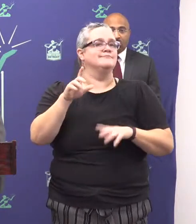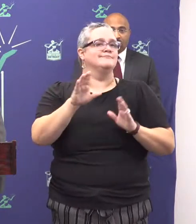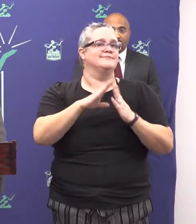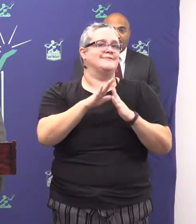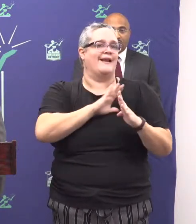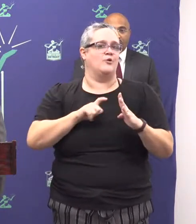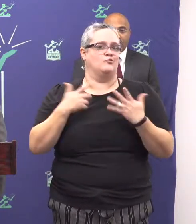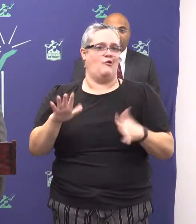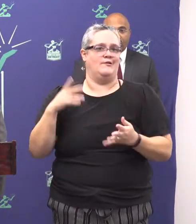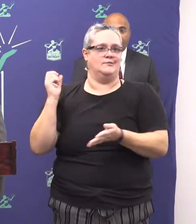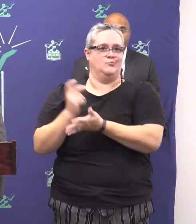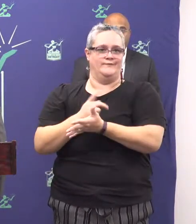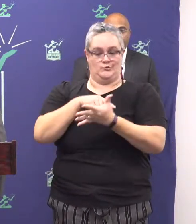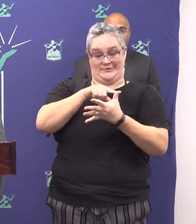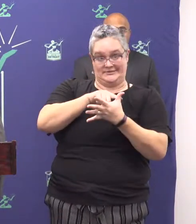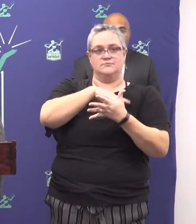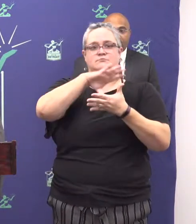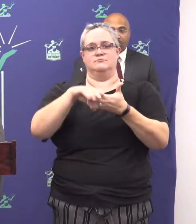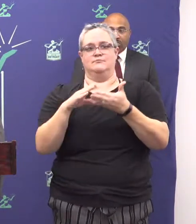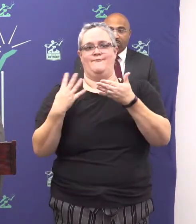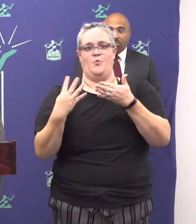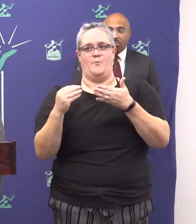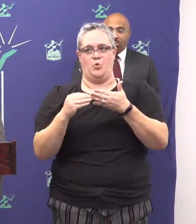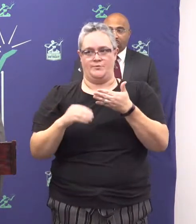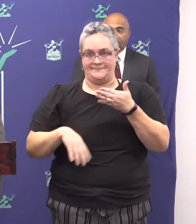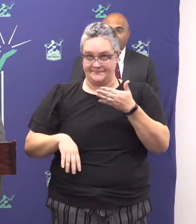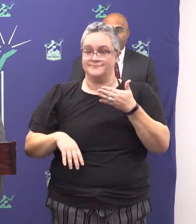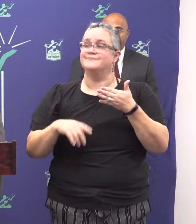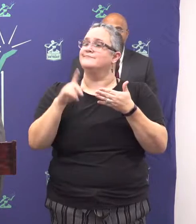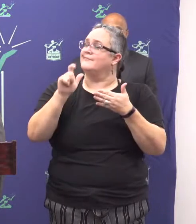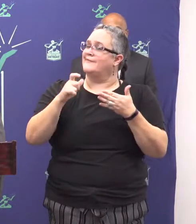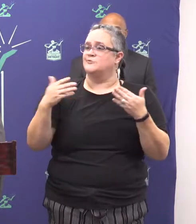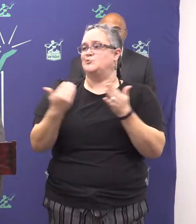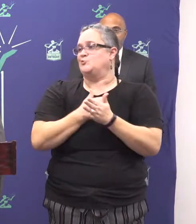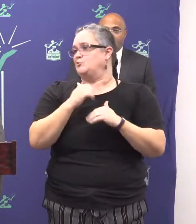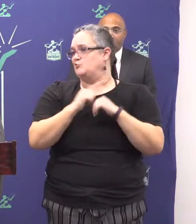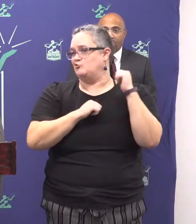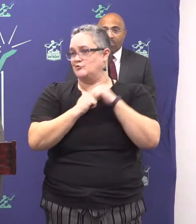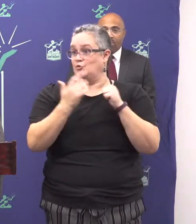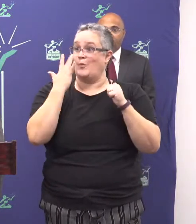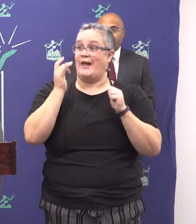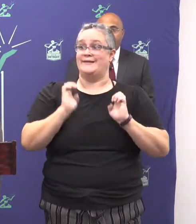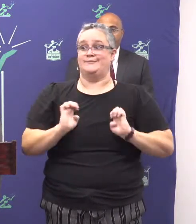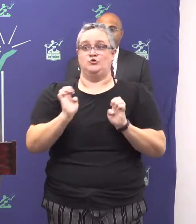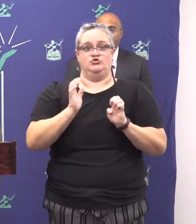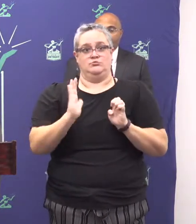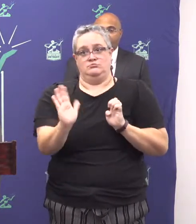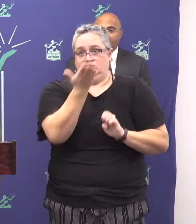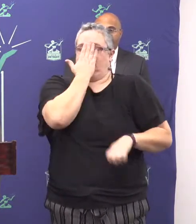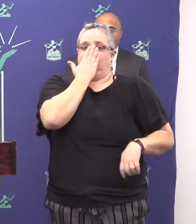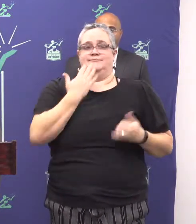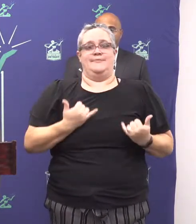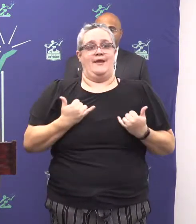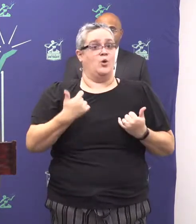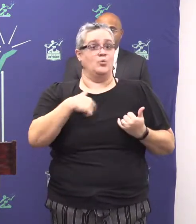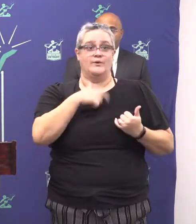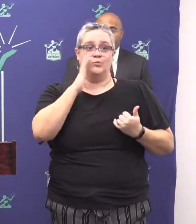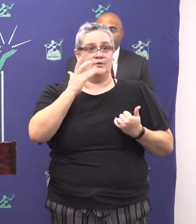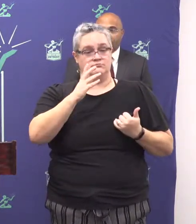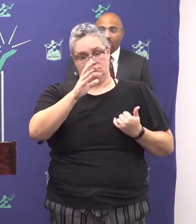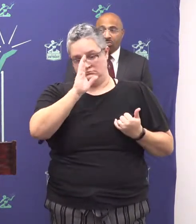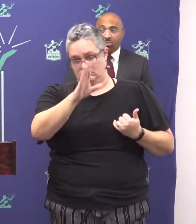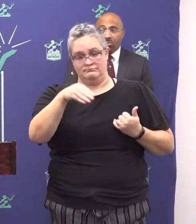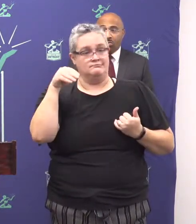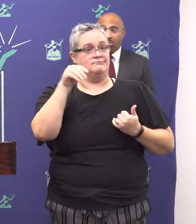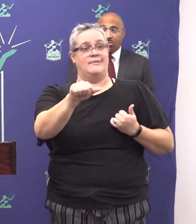approved. We had to do a different structure because of the emergency nature, and we are just going to pay these companies